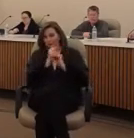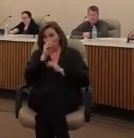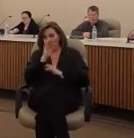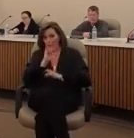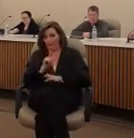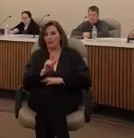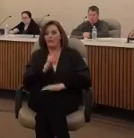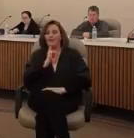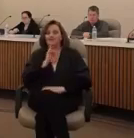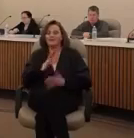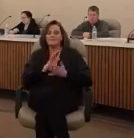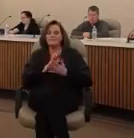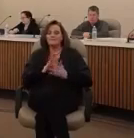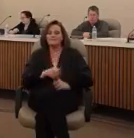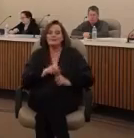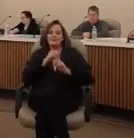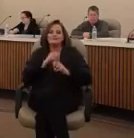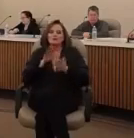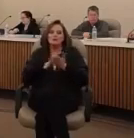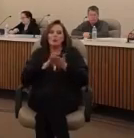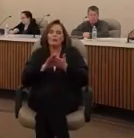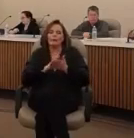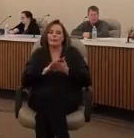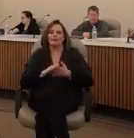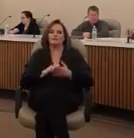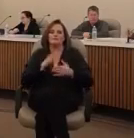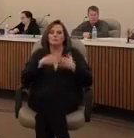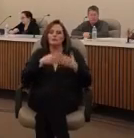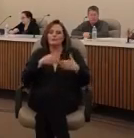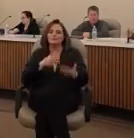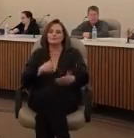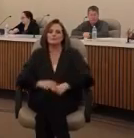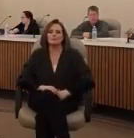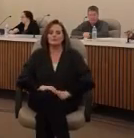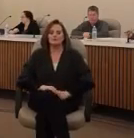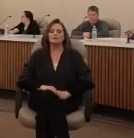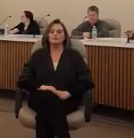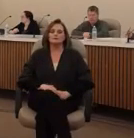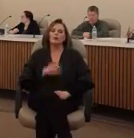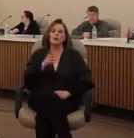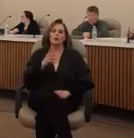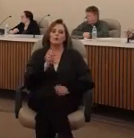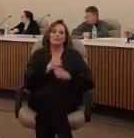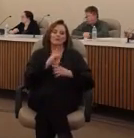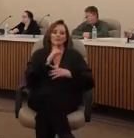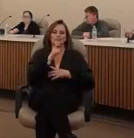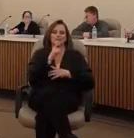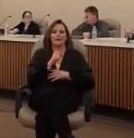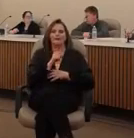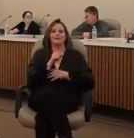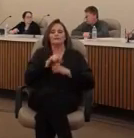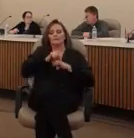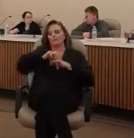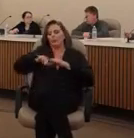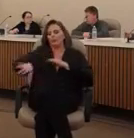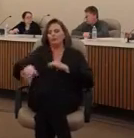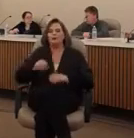in terms of containment to make sure it does not run off. And in